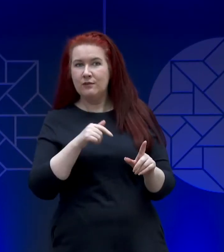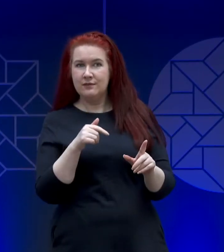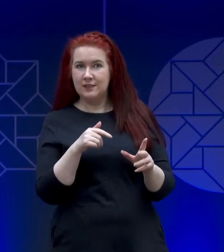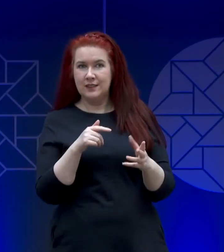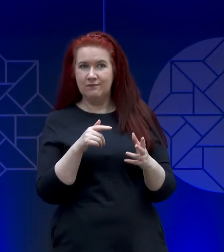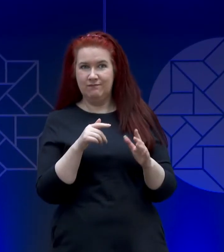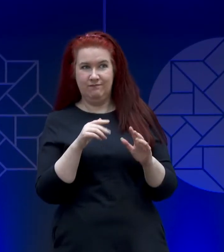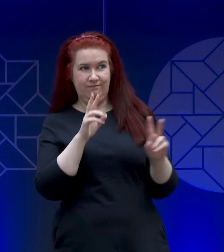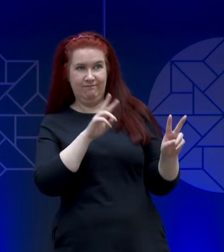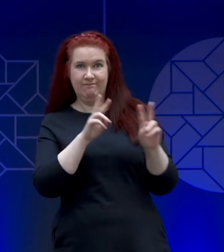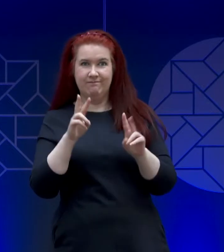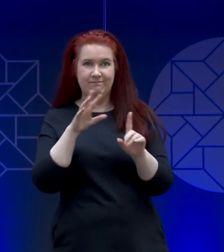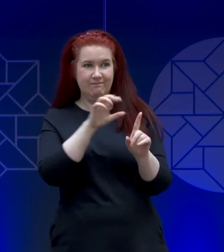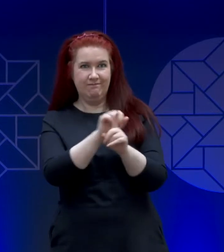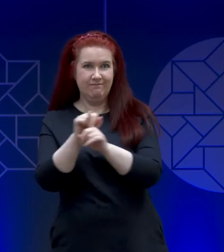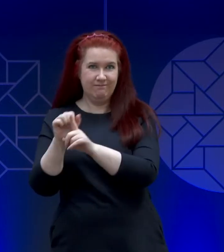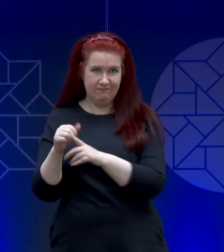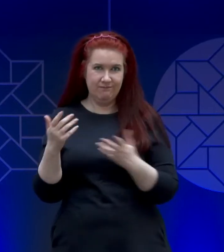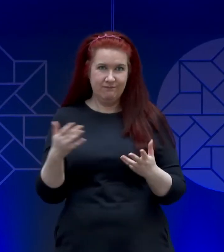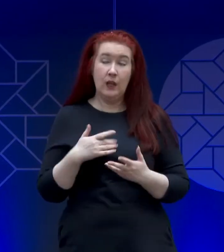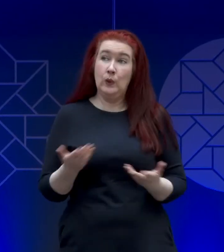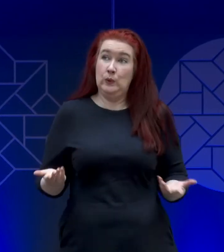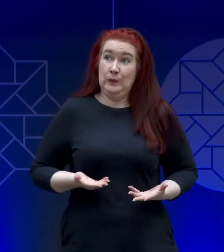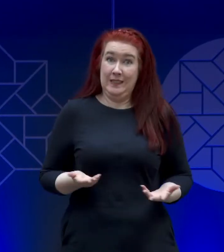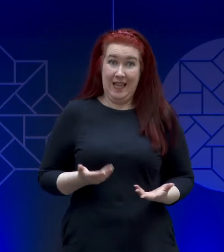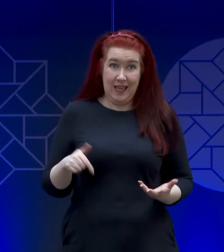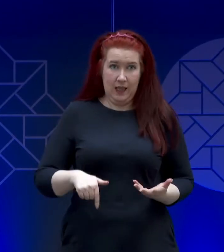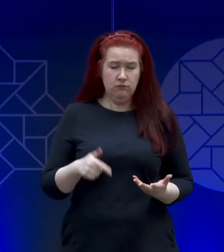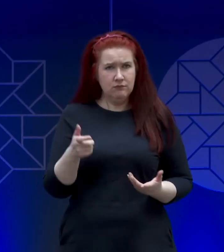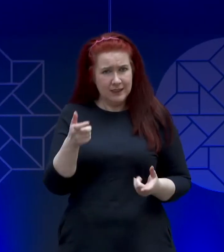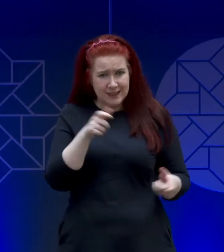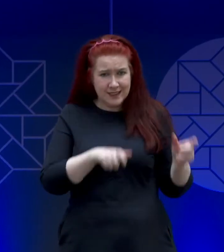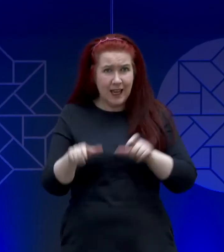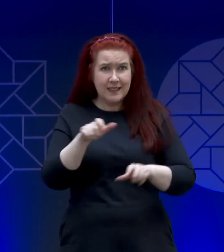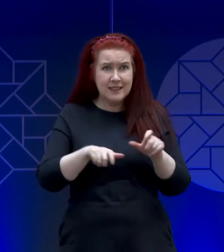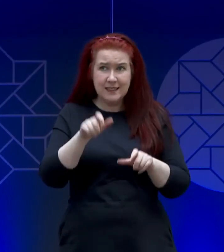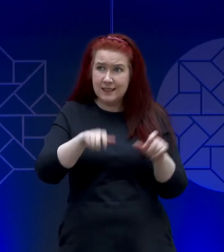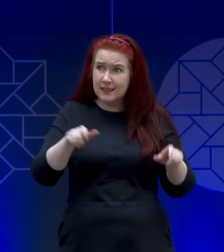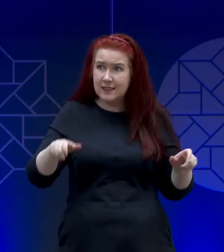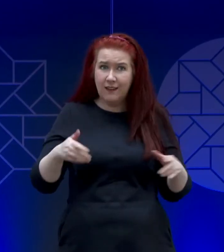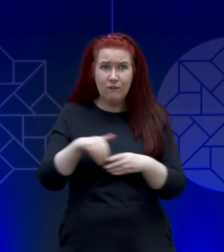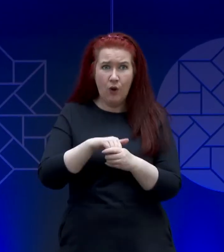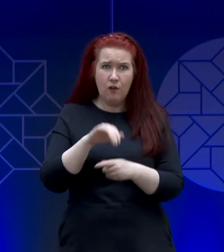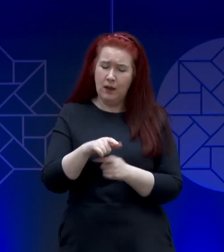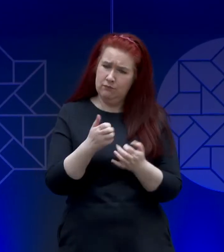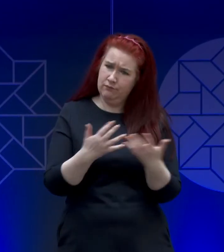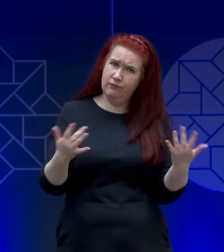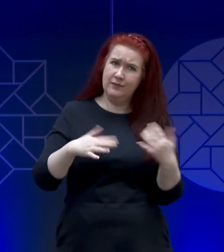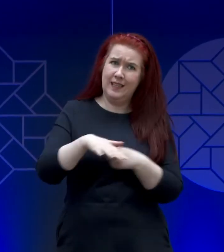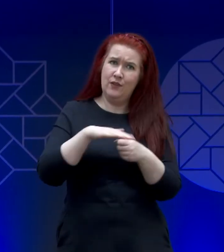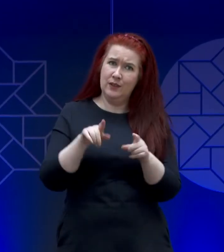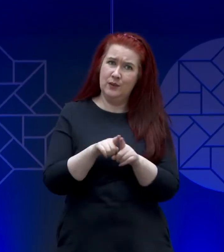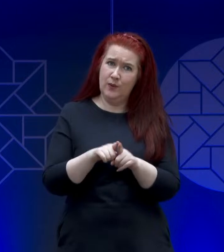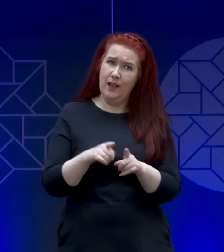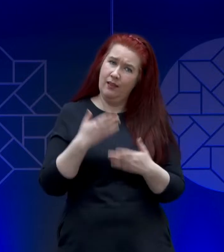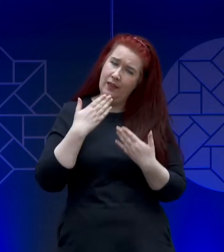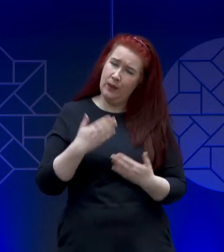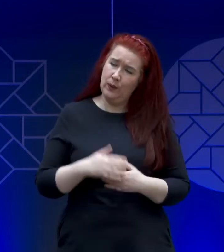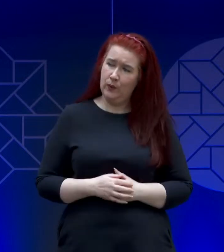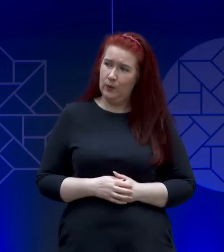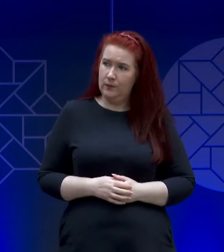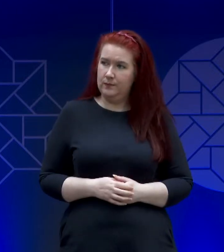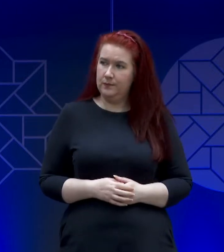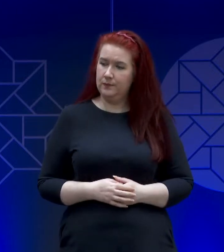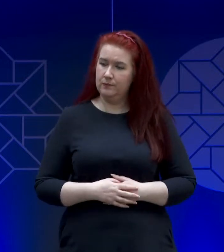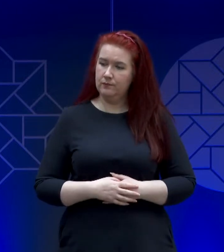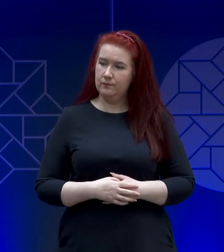we're in an area today where scientists will have been involved, but there are many other areas as well. Thank you. Thank you. And well,